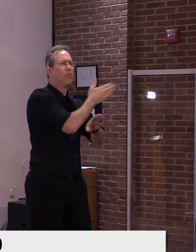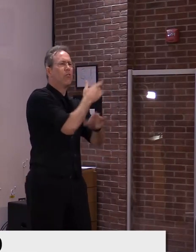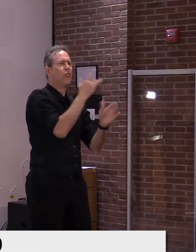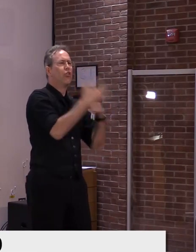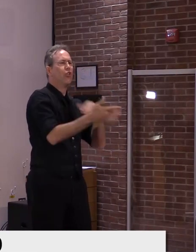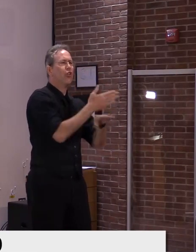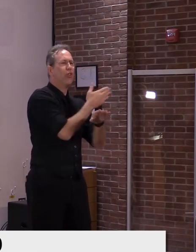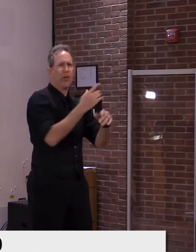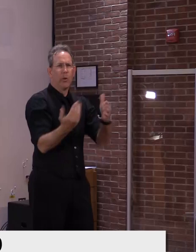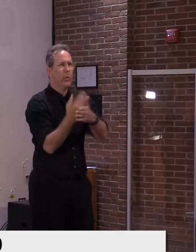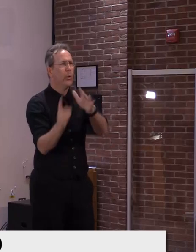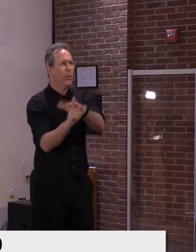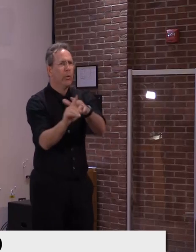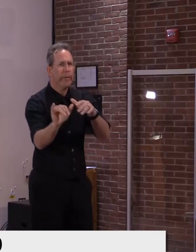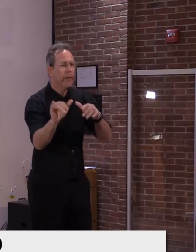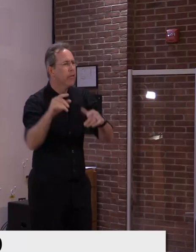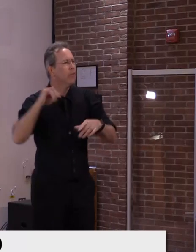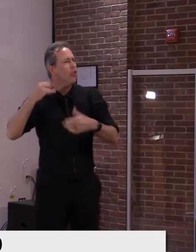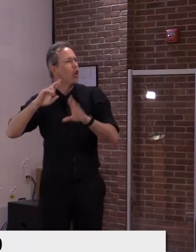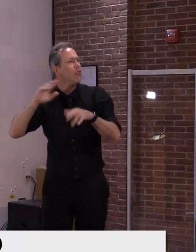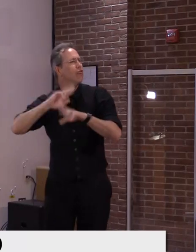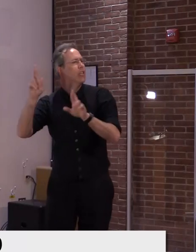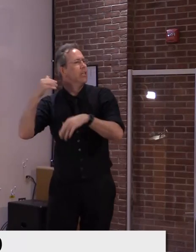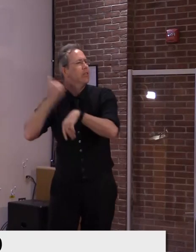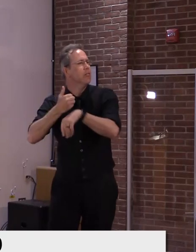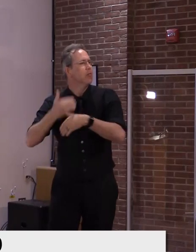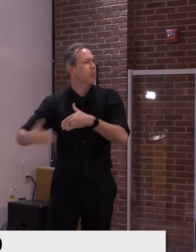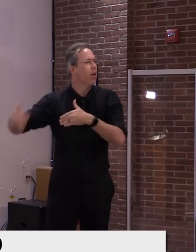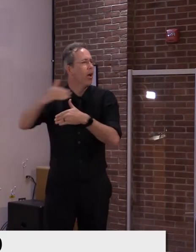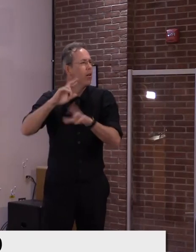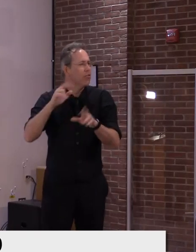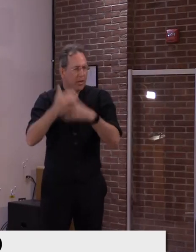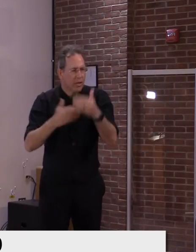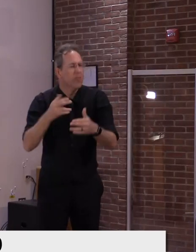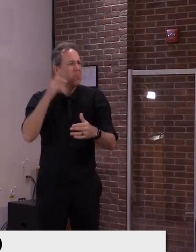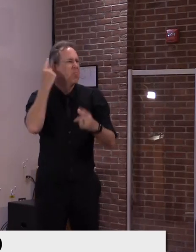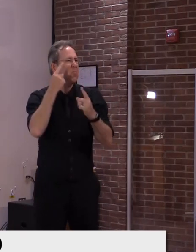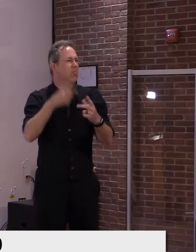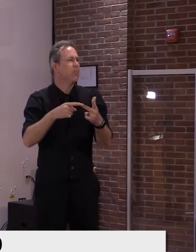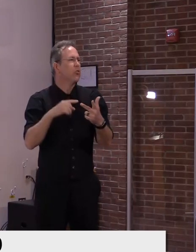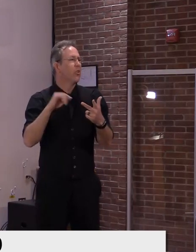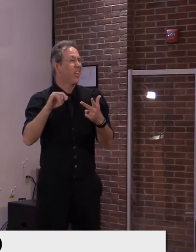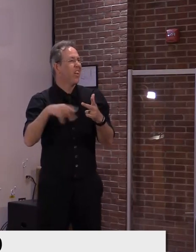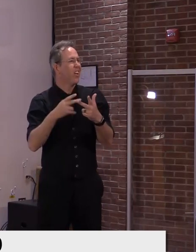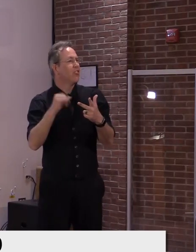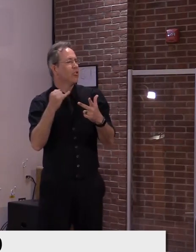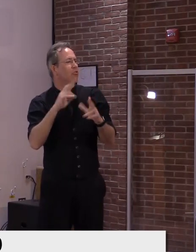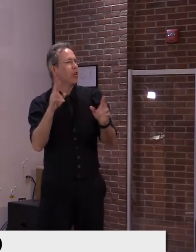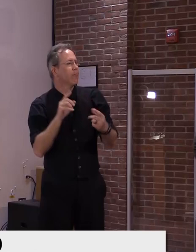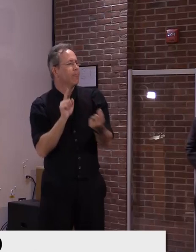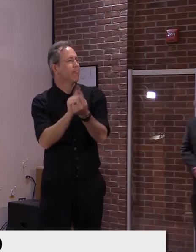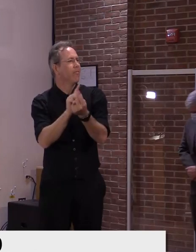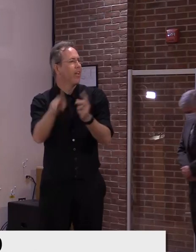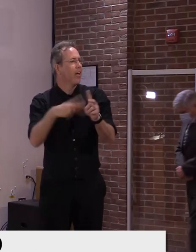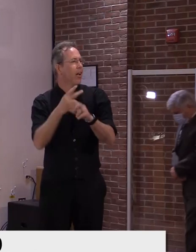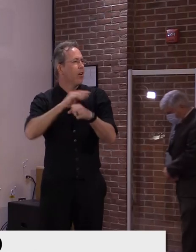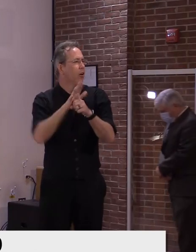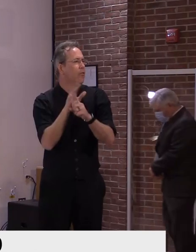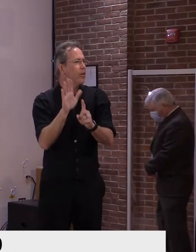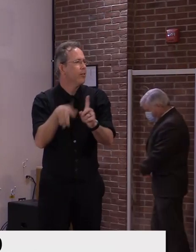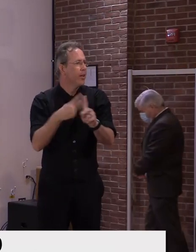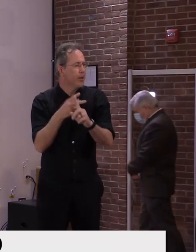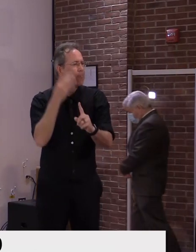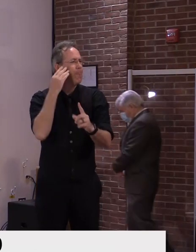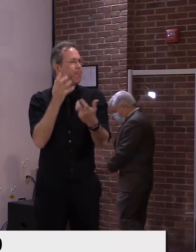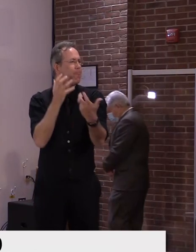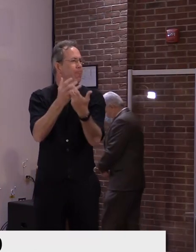at the same time, whereas with the Pfizer vaccine, that those trials preceded a lot of these variants. I would